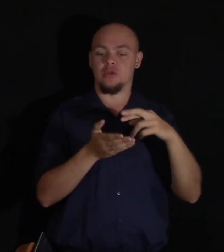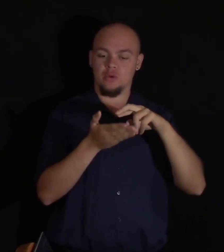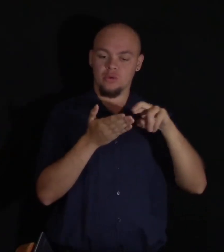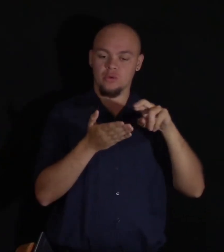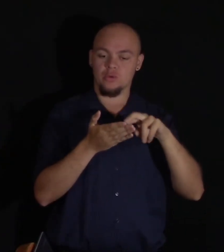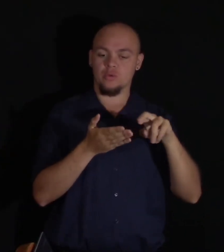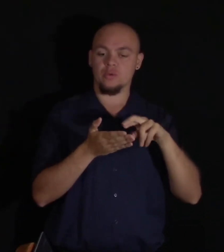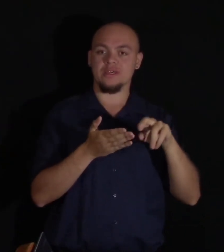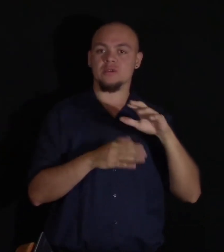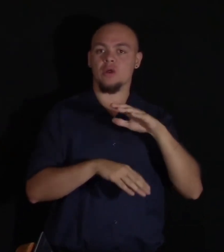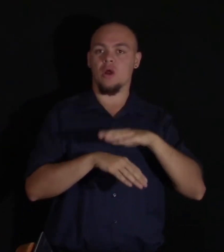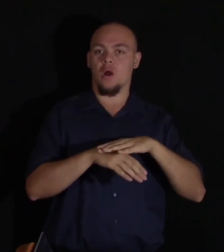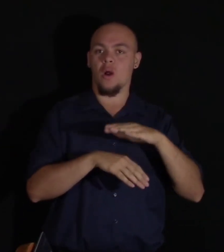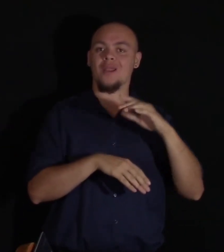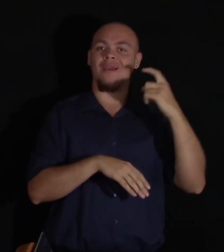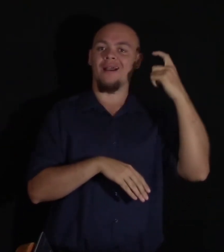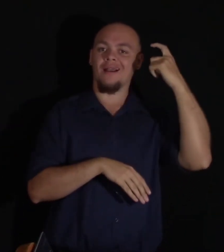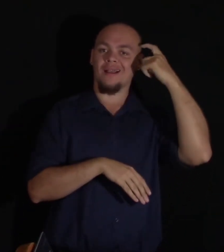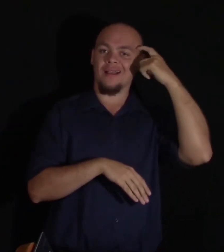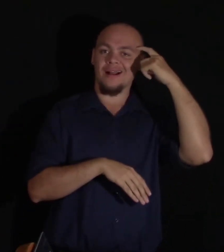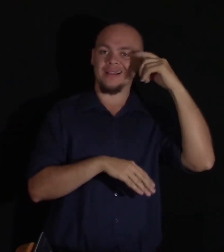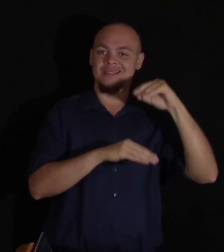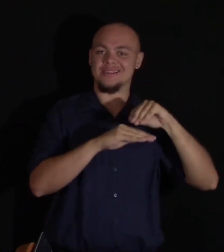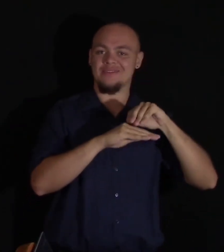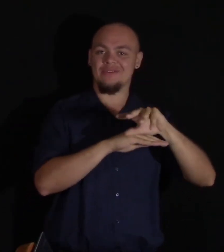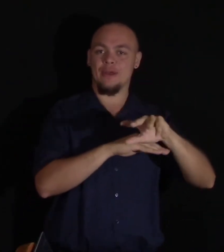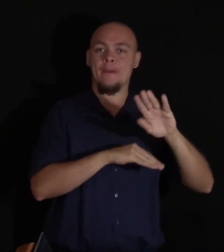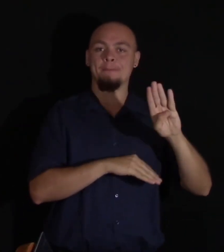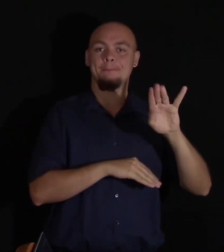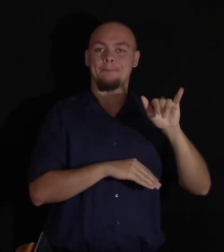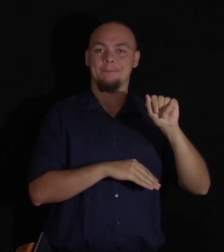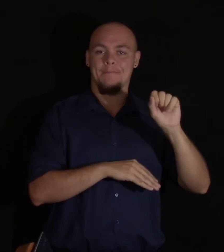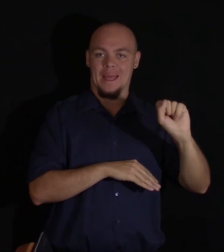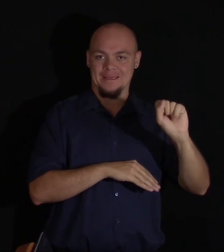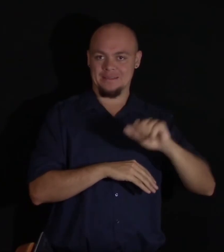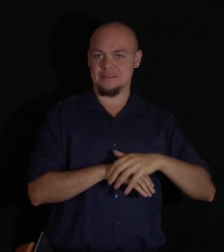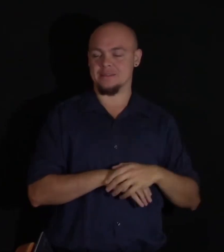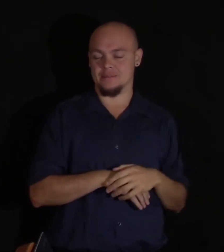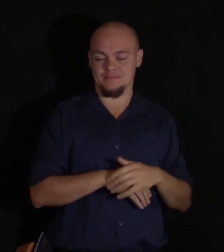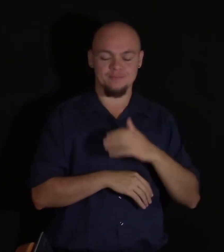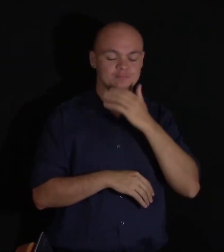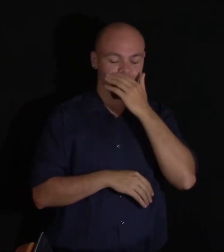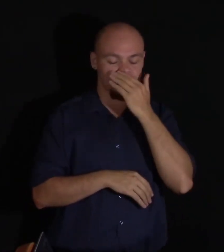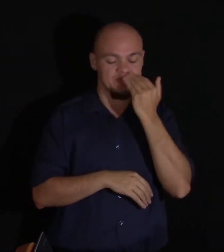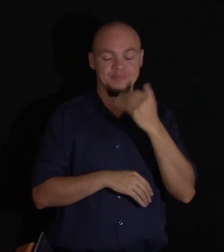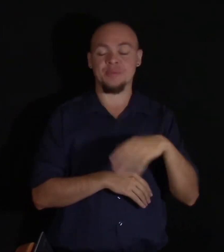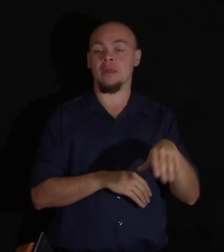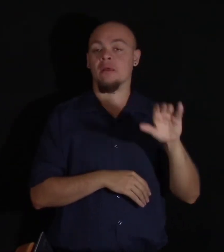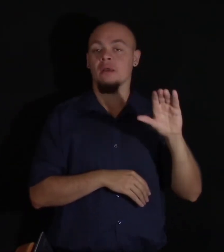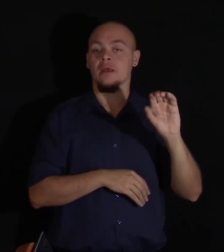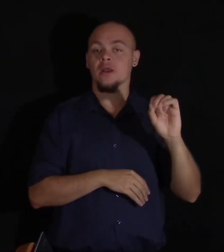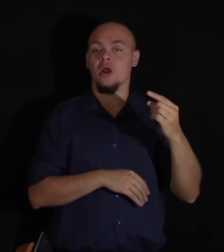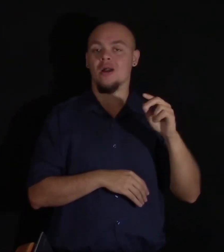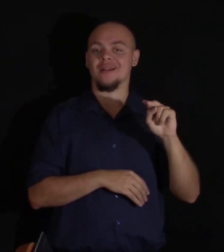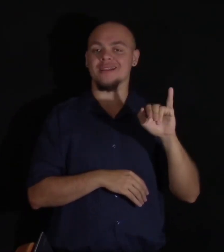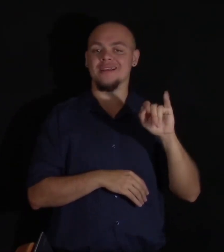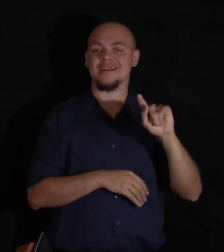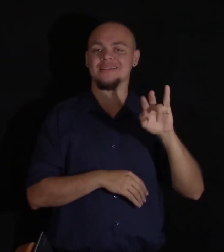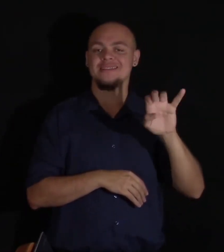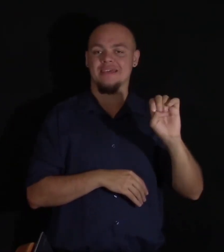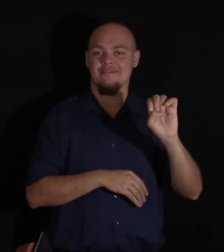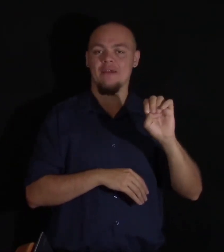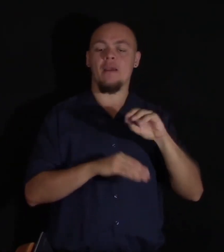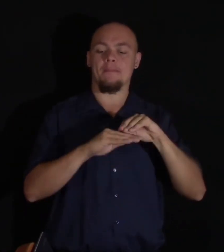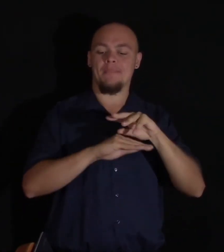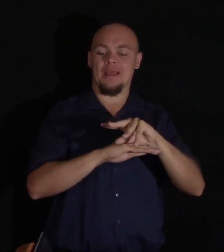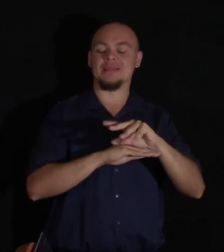on cognitive biases. You might know that a cognitive bias is a systematic tendency